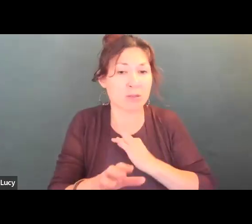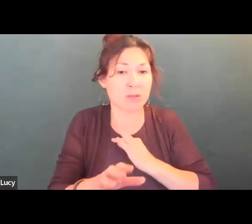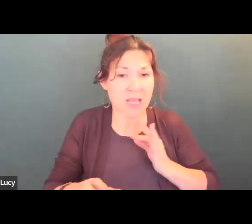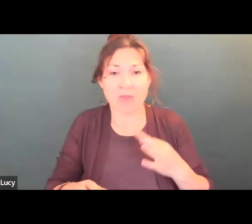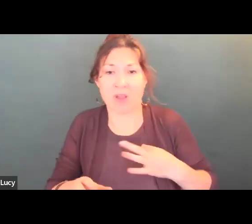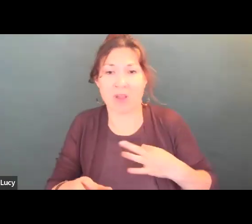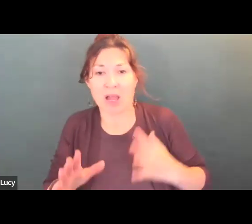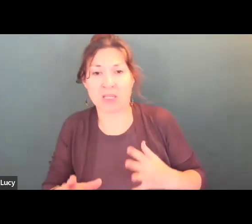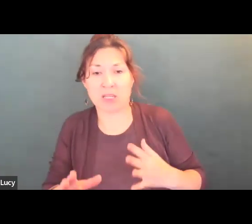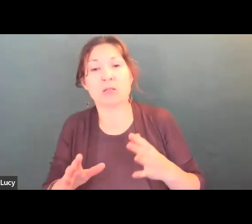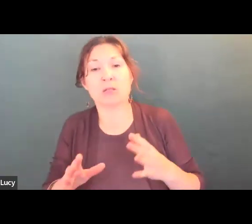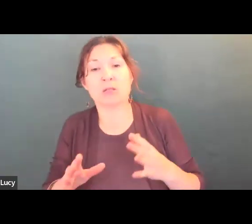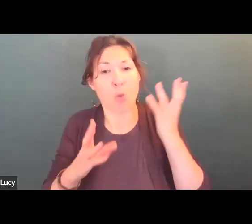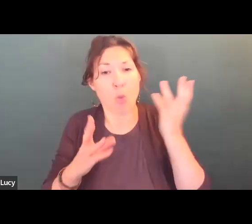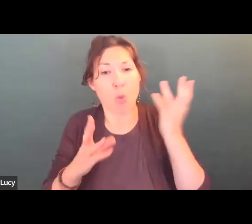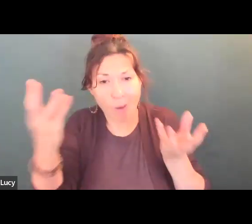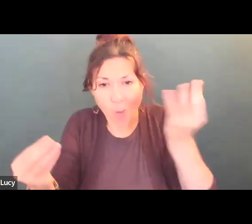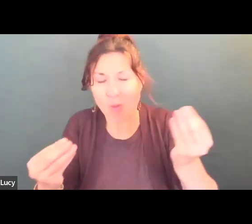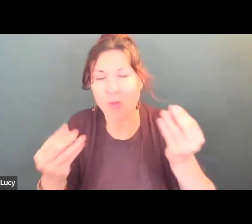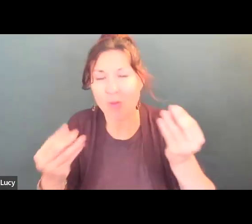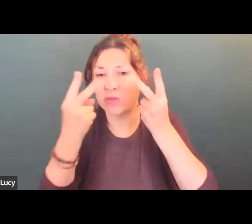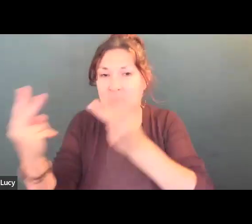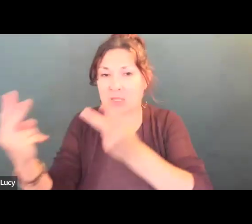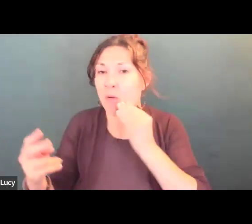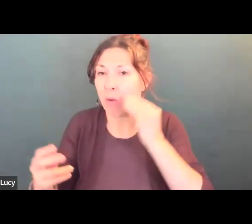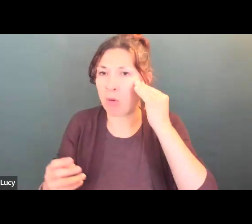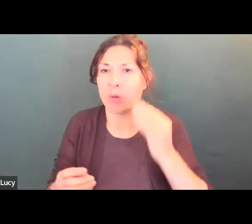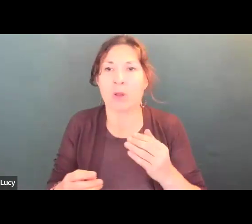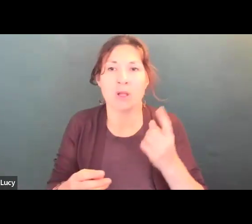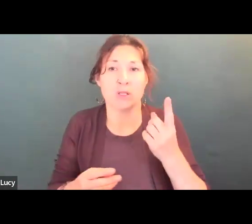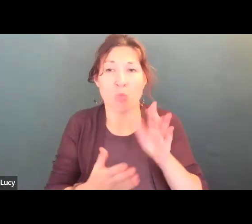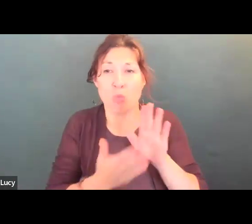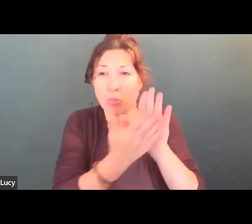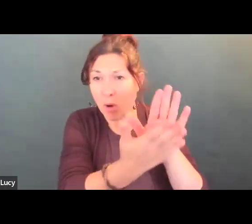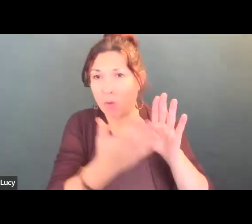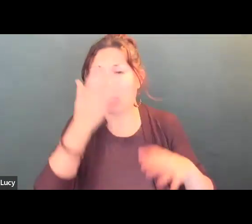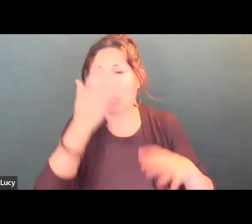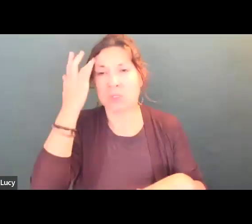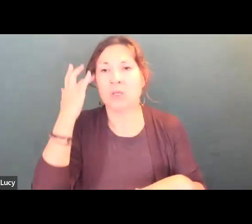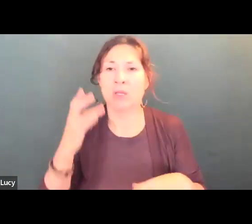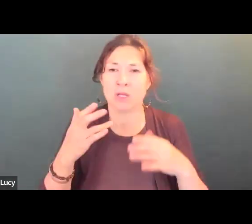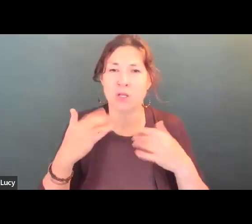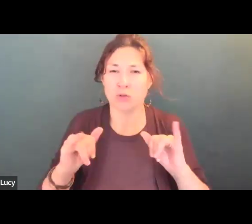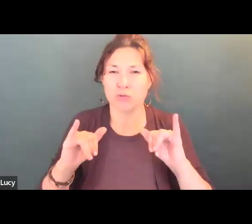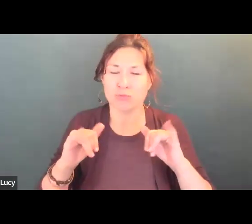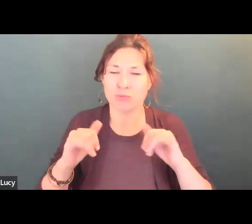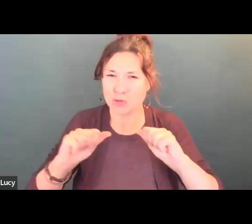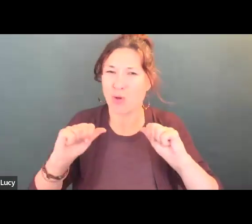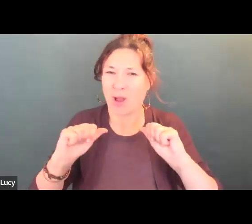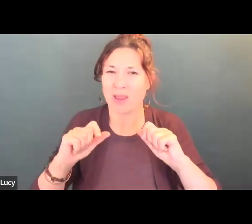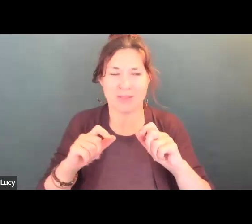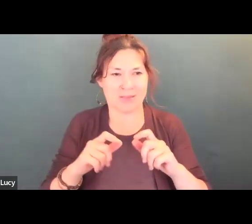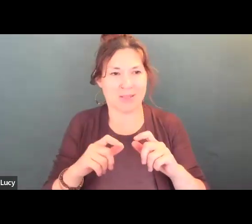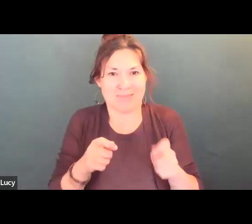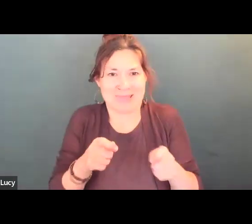home visits. This is just one strategy in helping us to combat chronic absenteeism. We